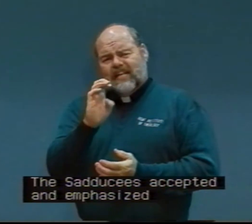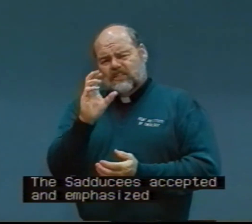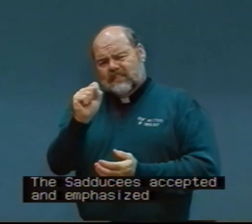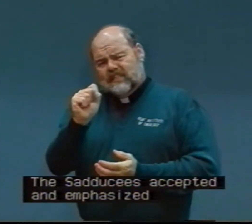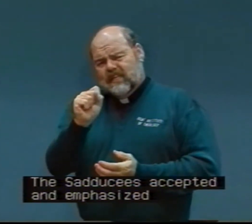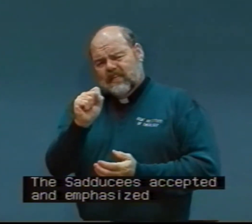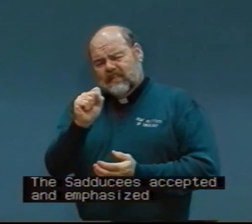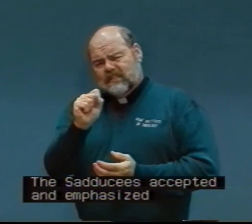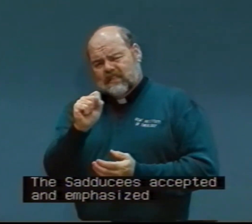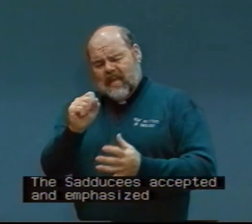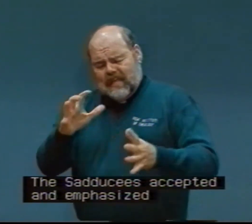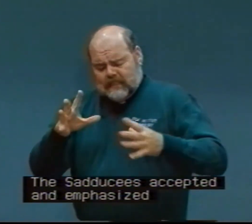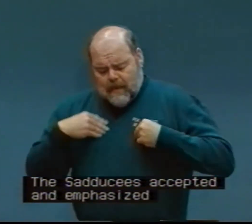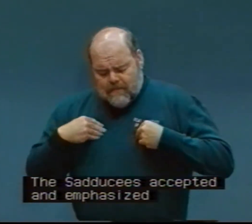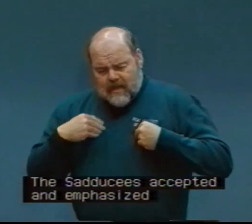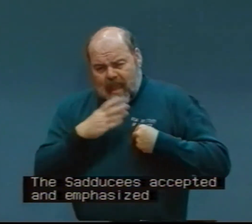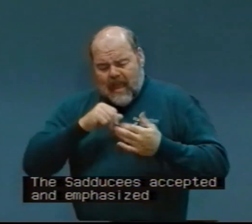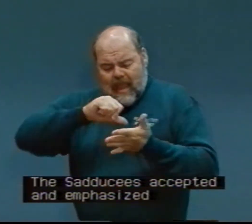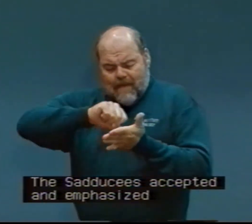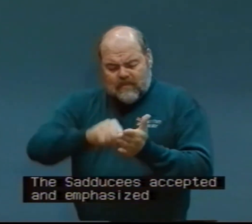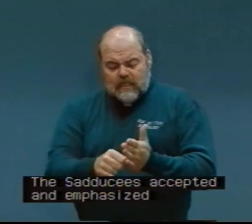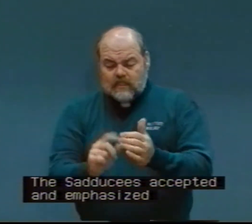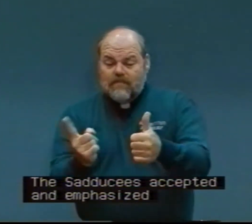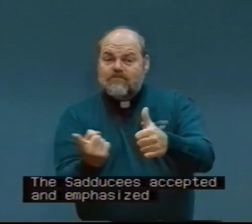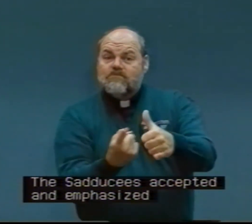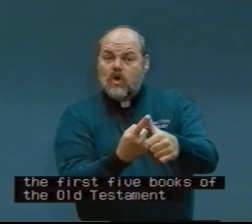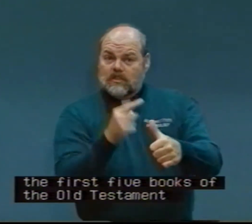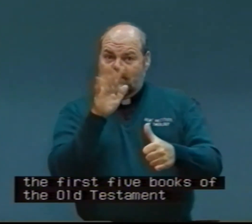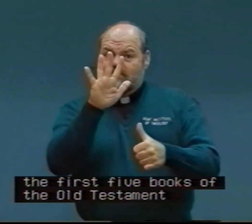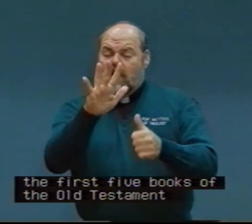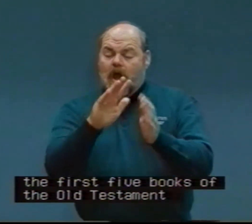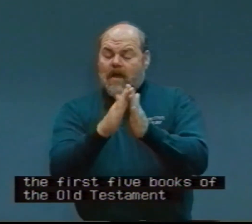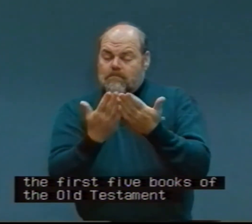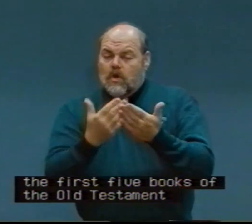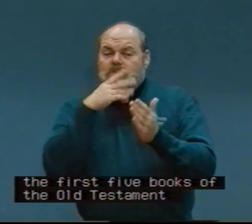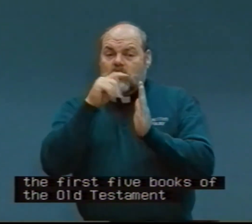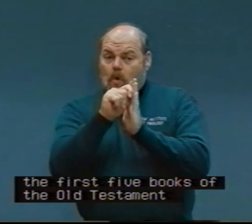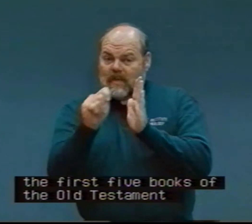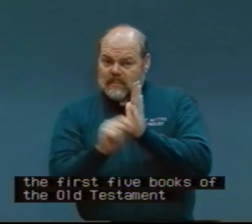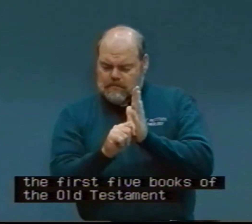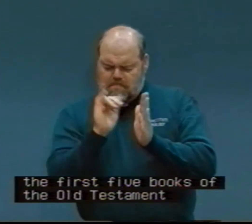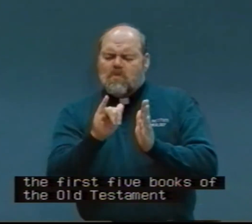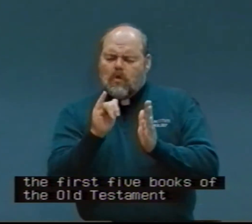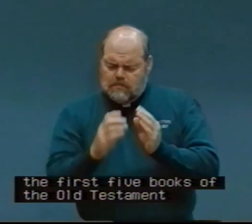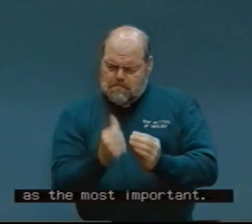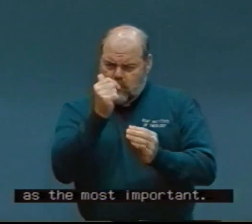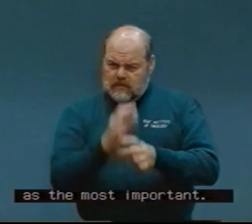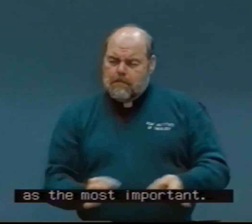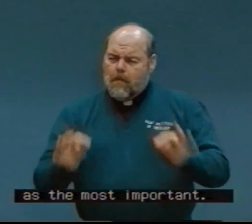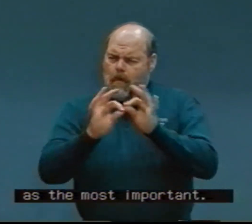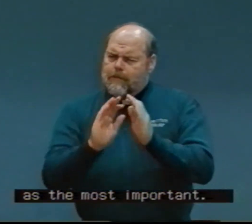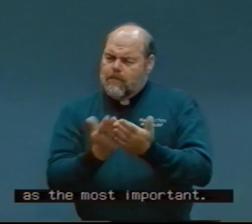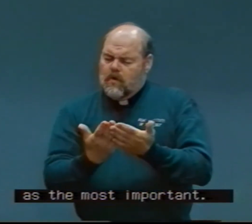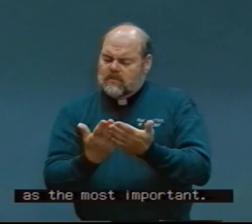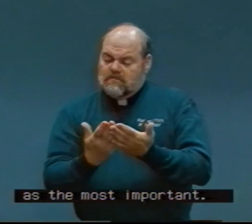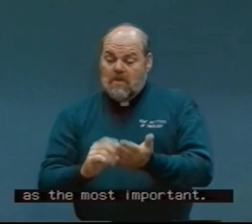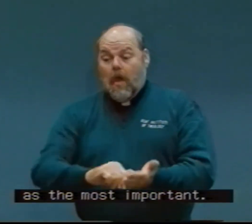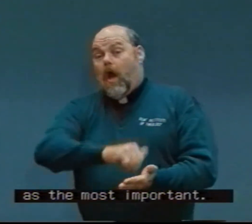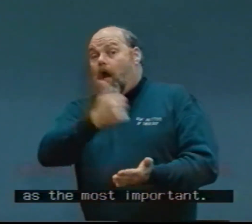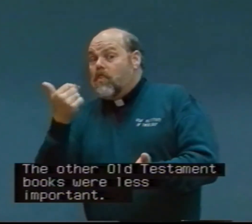The Sadducees accepted and emphasized the first 5 books of the Old Testament as the most